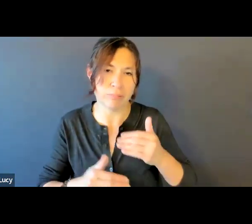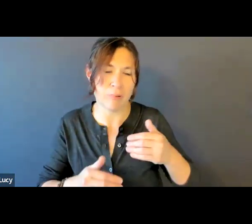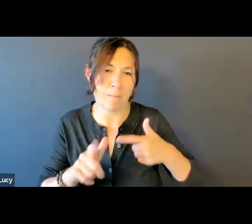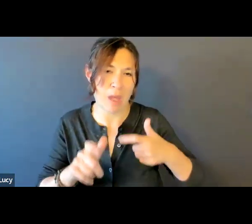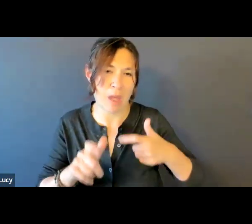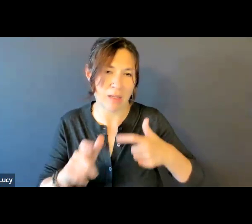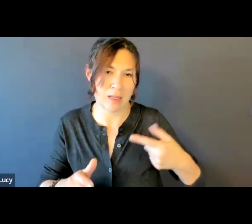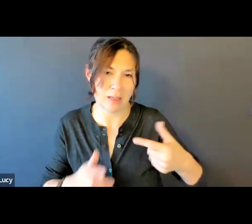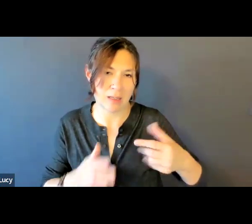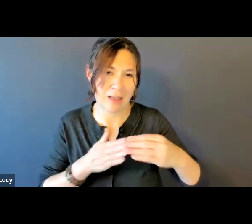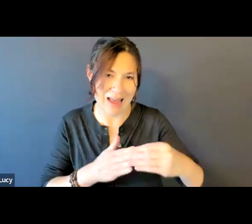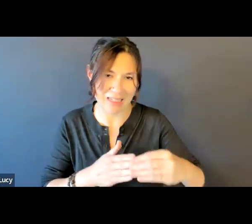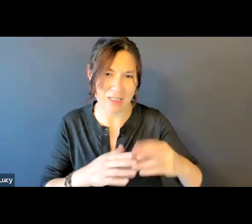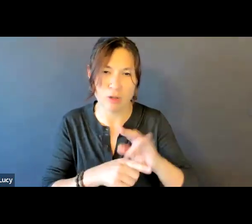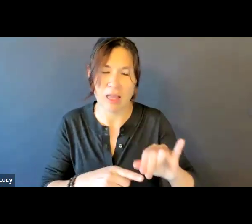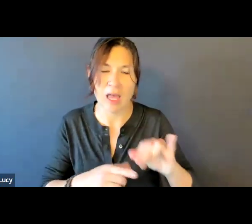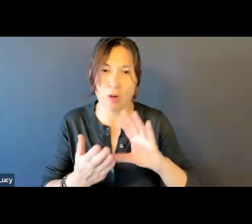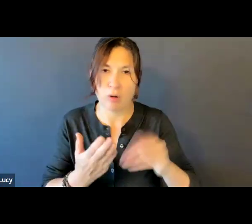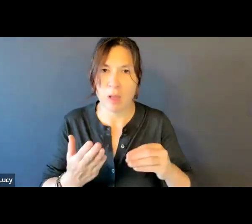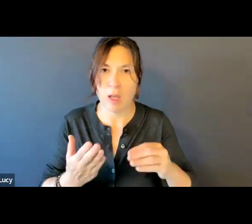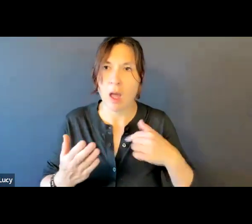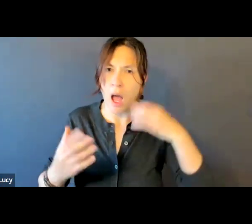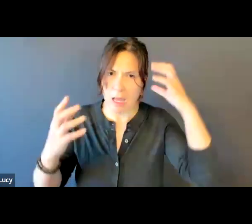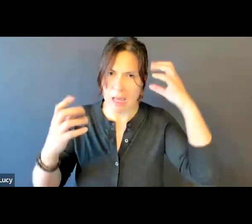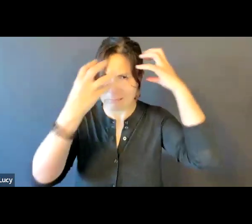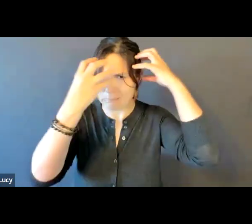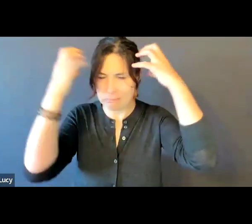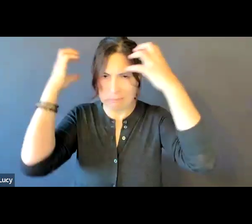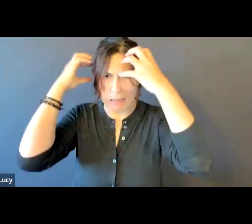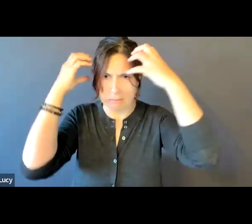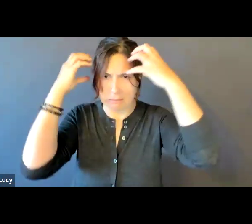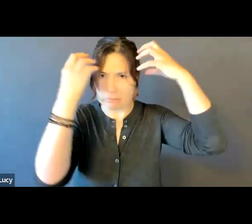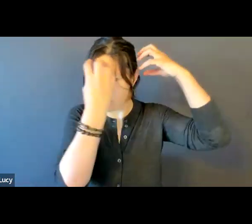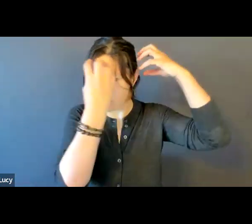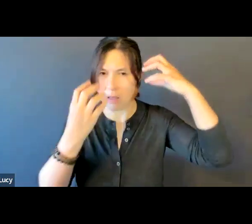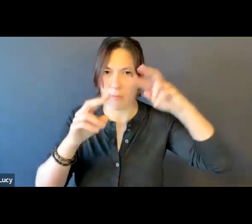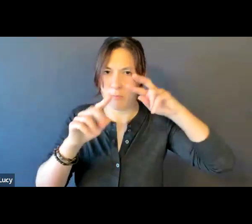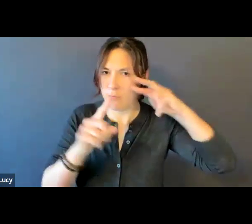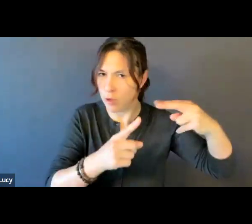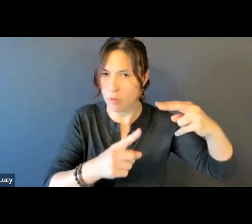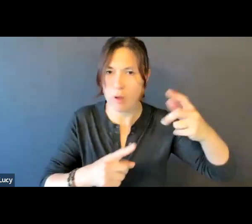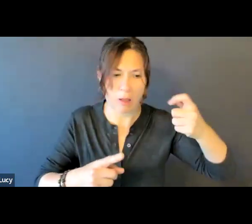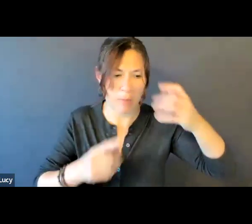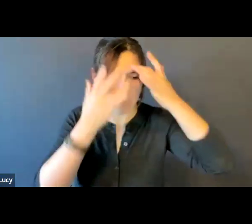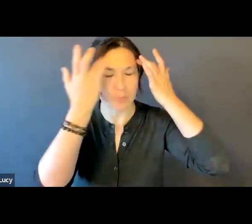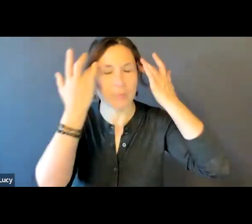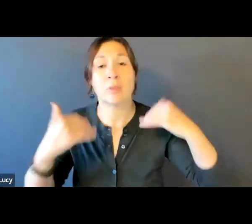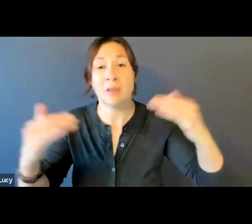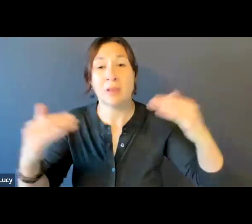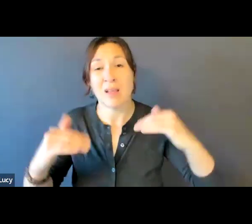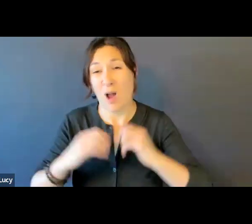do support that. And that was a shift in mindset for me as a leader. I also think teaching reading is incredibly